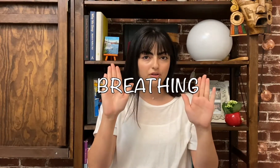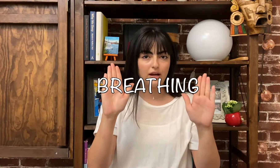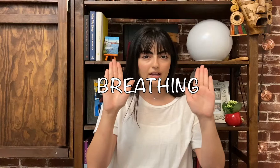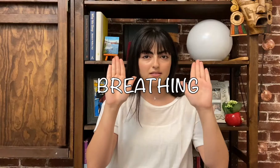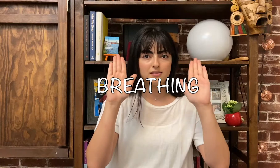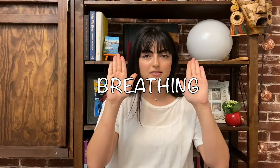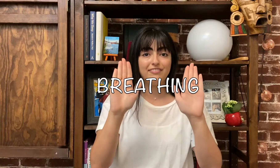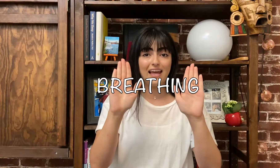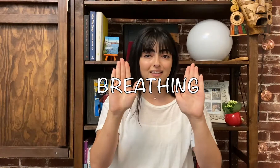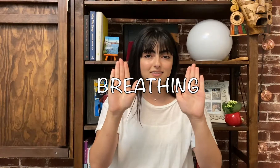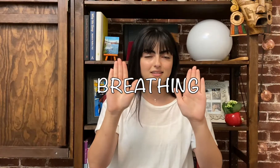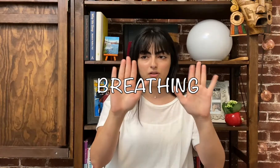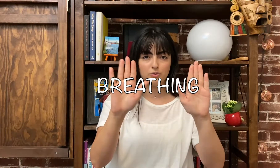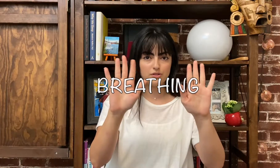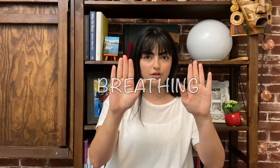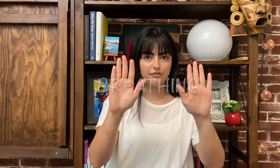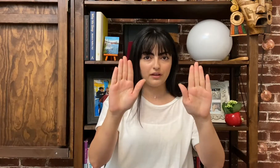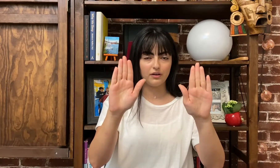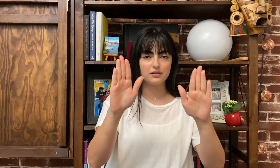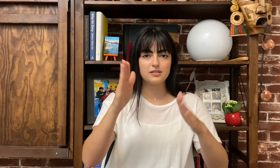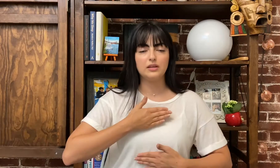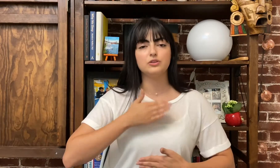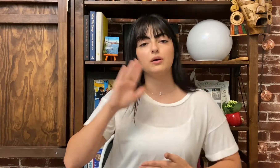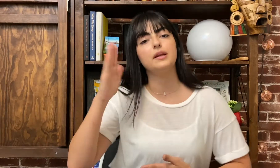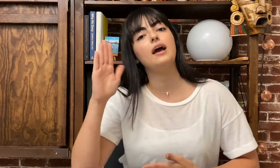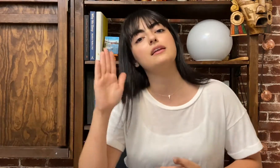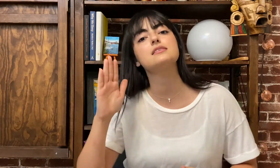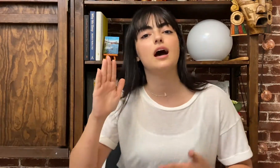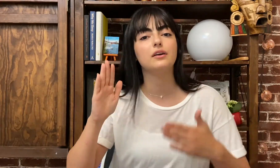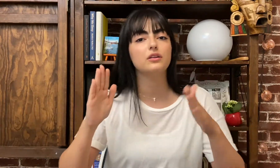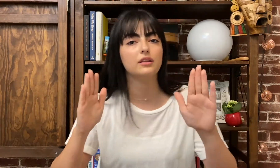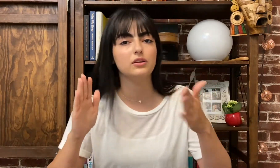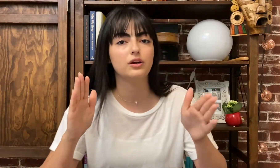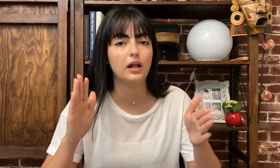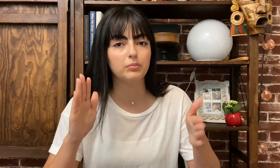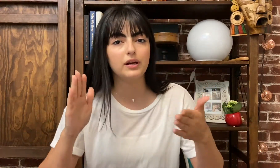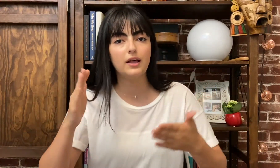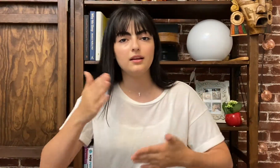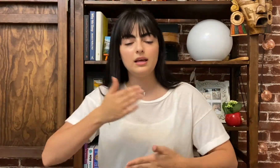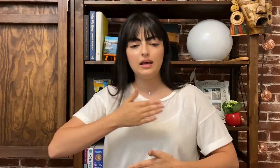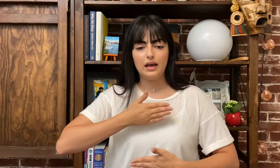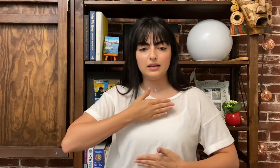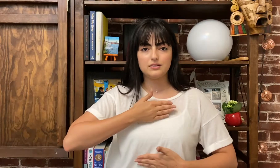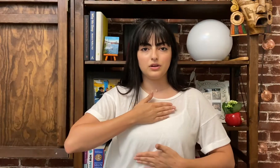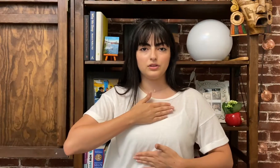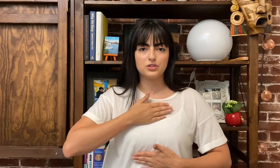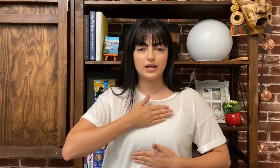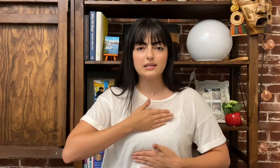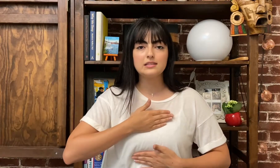hands flat, close your fingers. Your dominant hand is higher than your helper hand, and it's on your chest, and